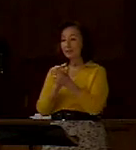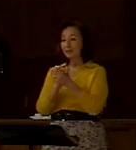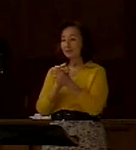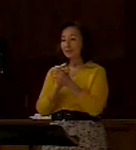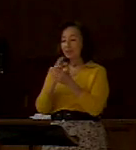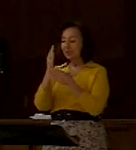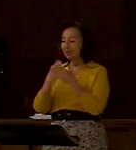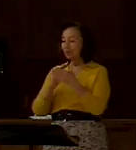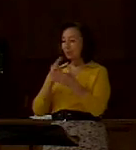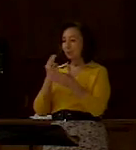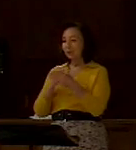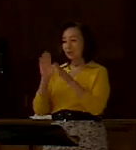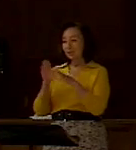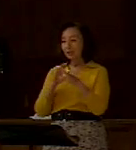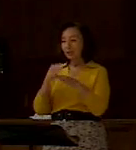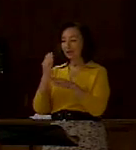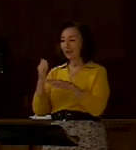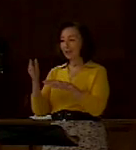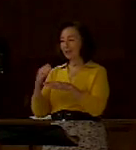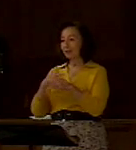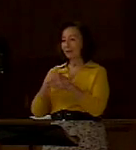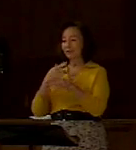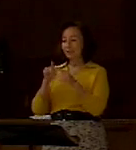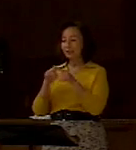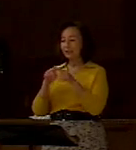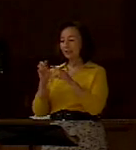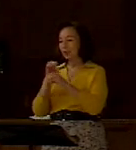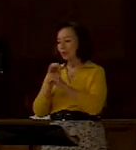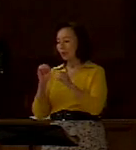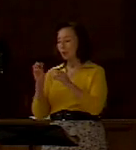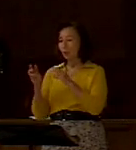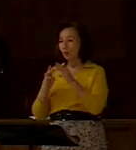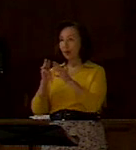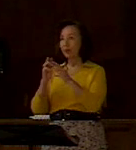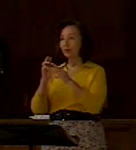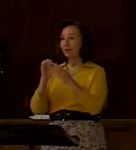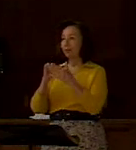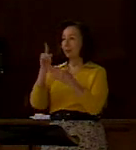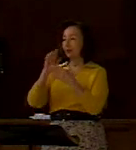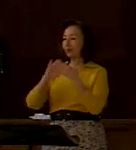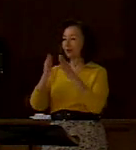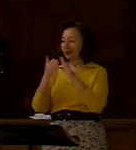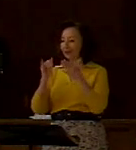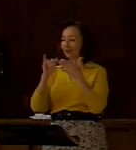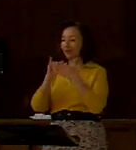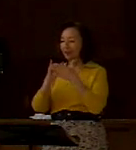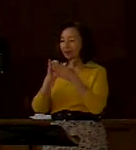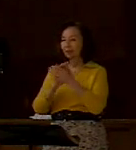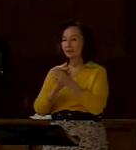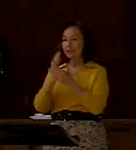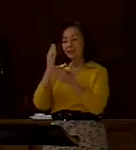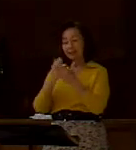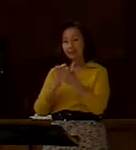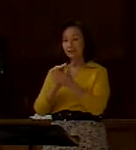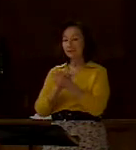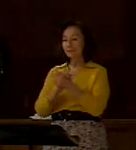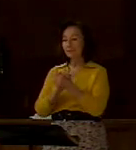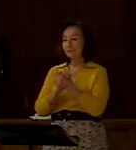Some of us have done things and feel like there's no way you can forgive us of that. Some of us have